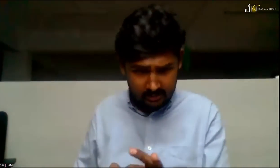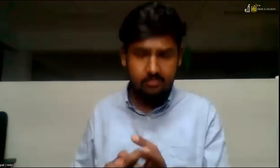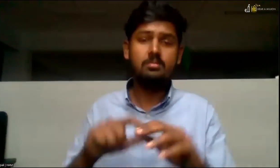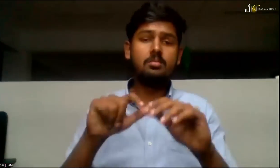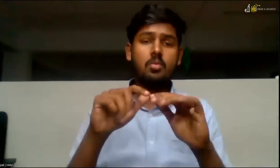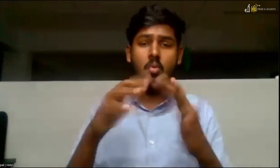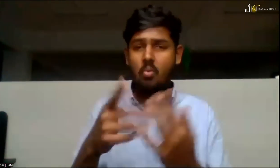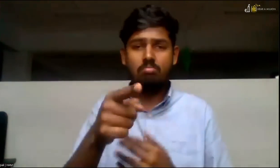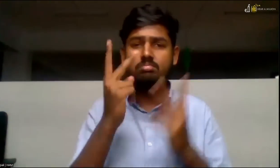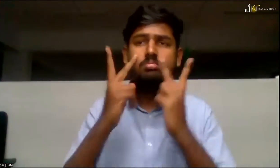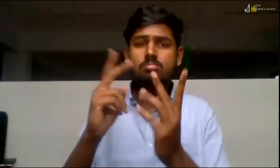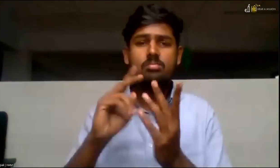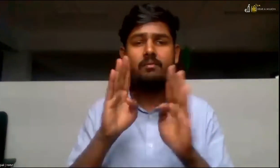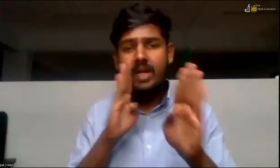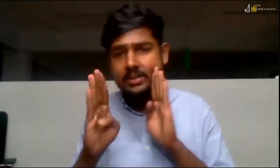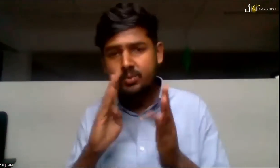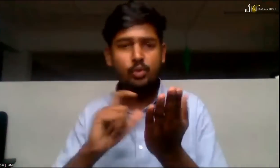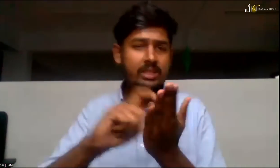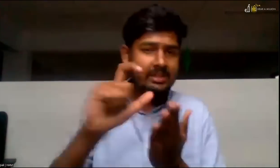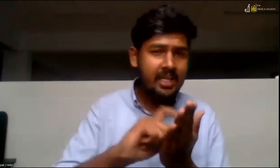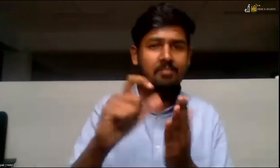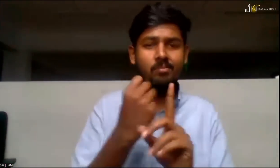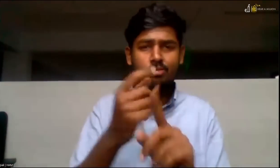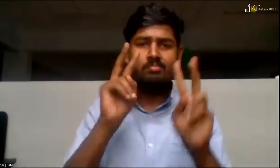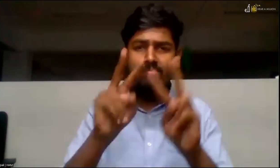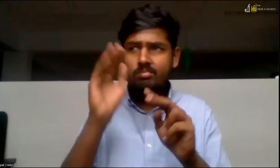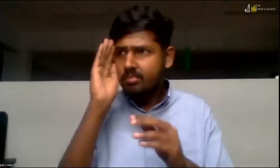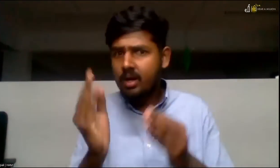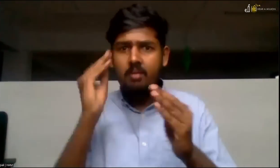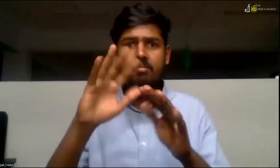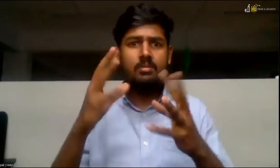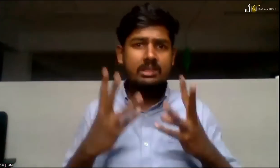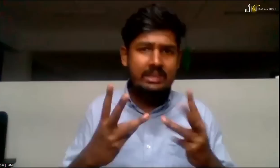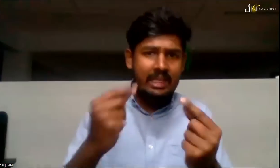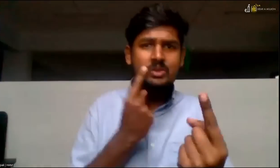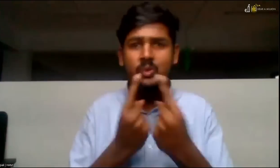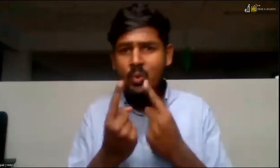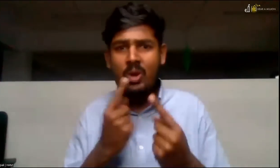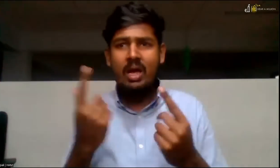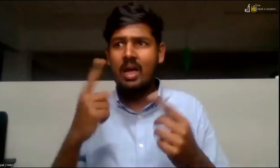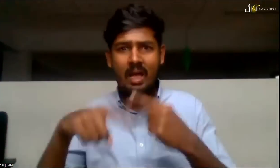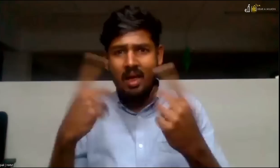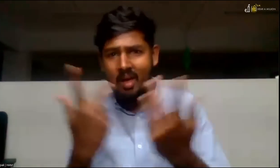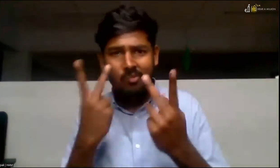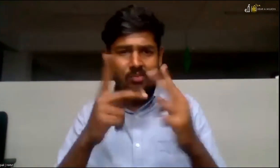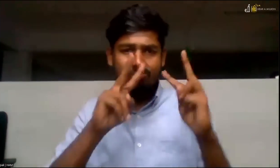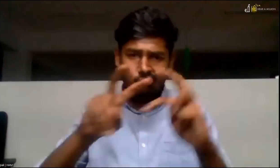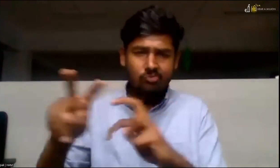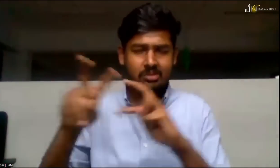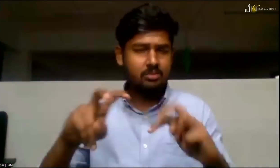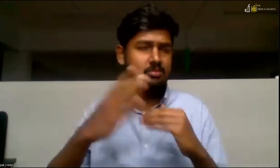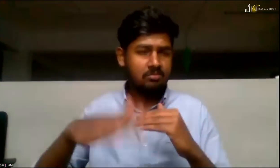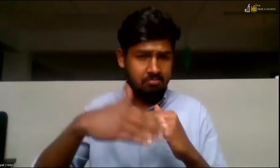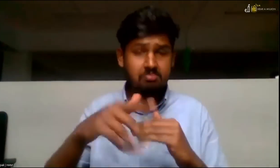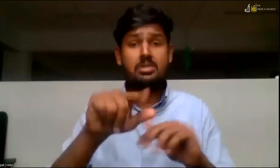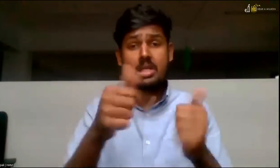can contact them, the panelists, or you can also connect them through other social media channels.